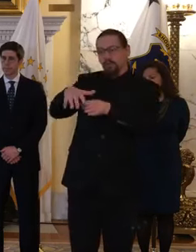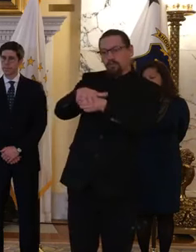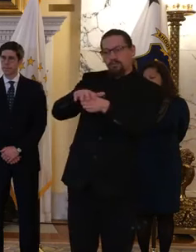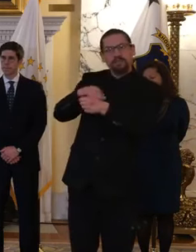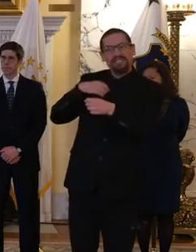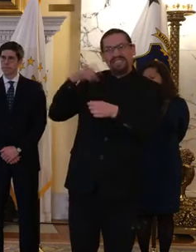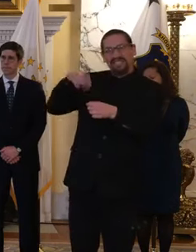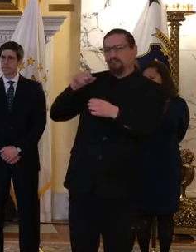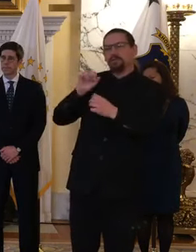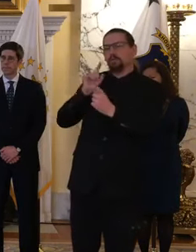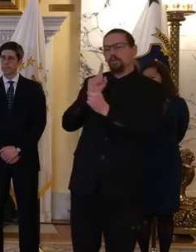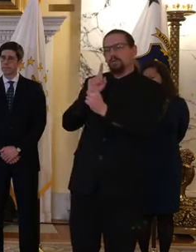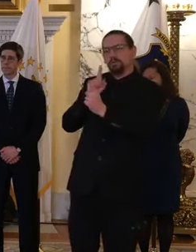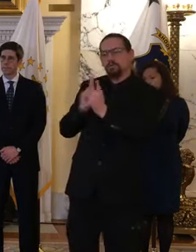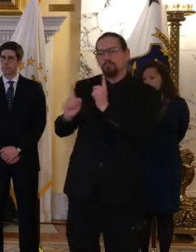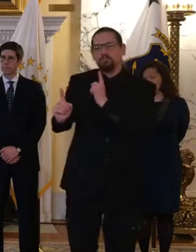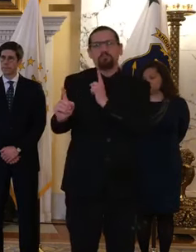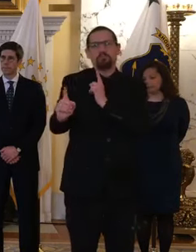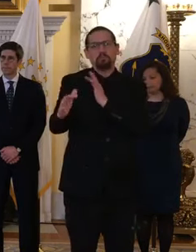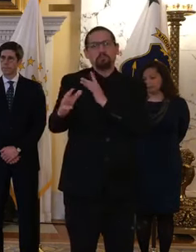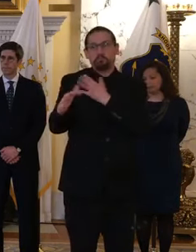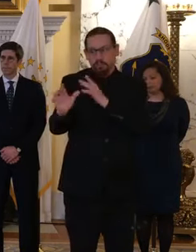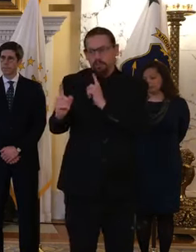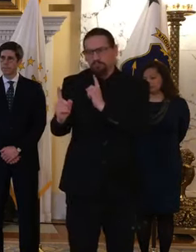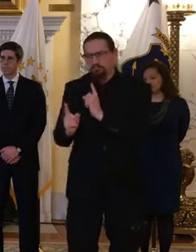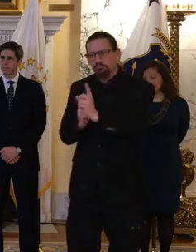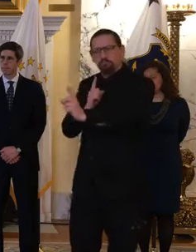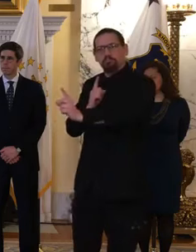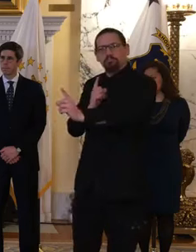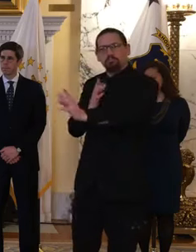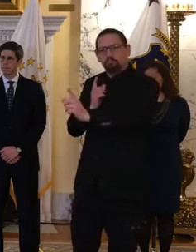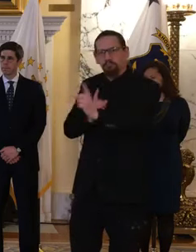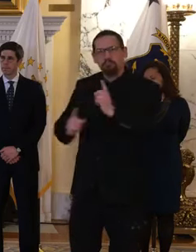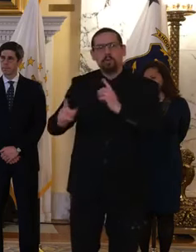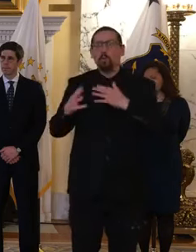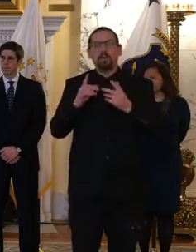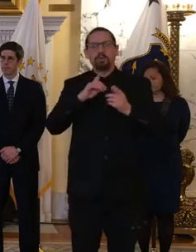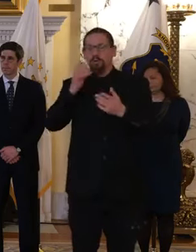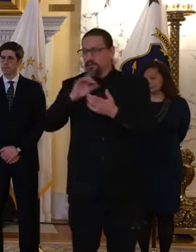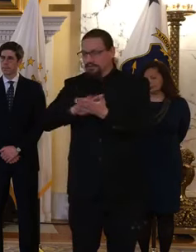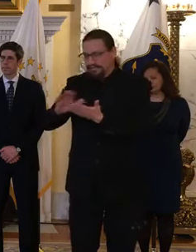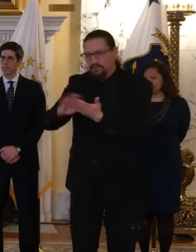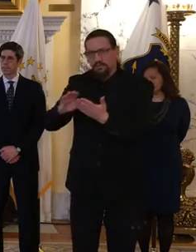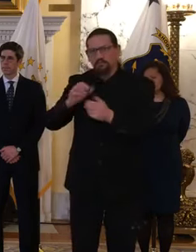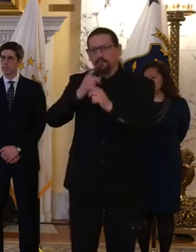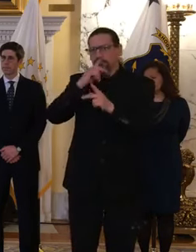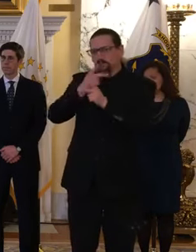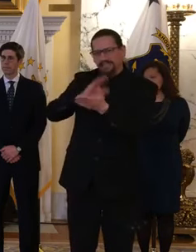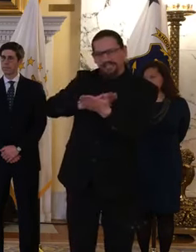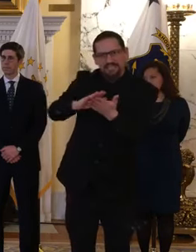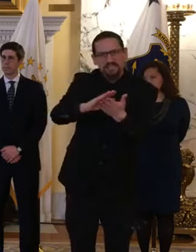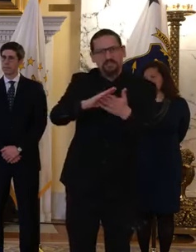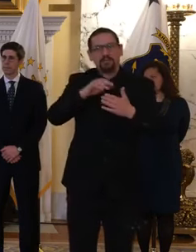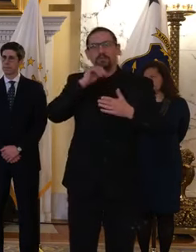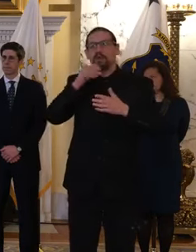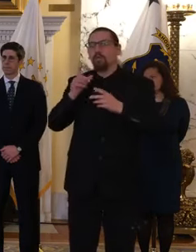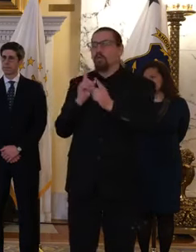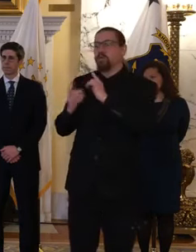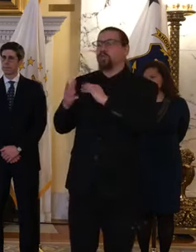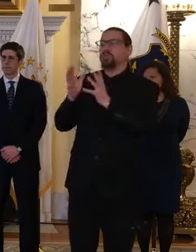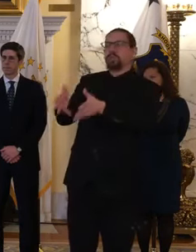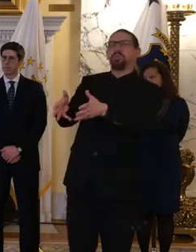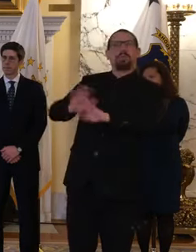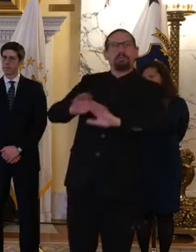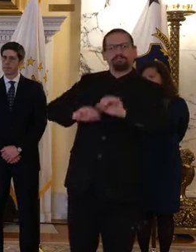be protected. Another key point is if you are sick with symptoms, the people you live